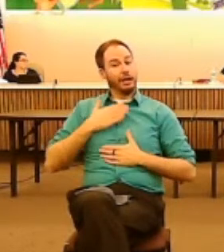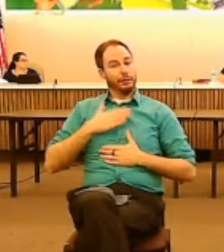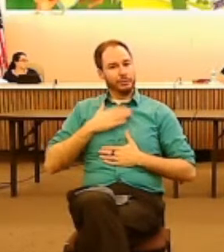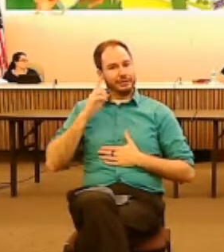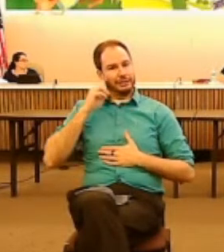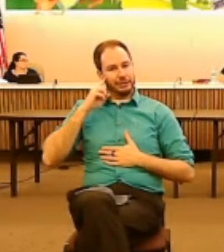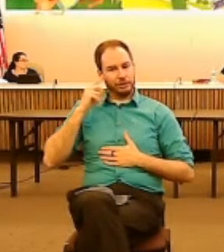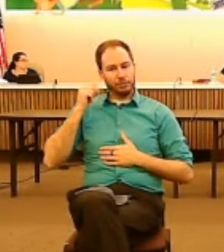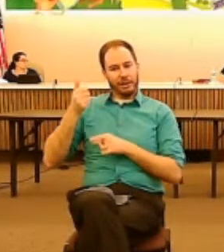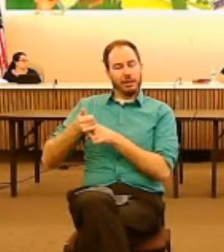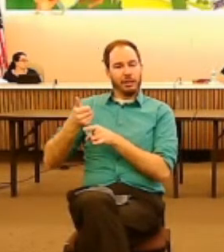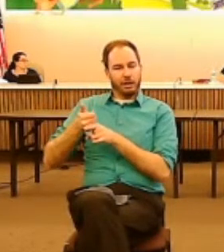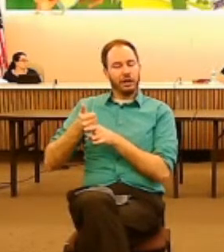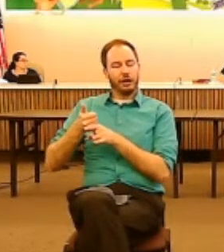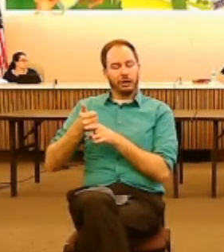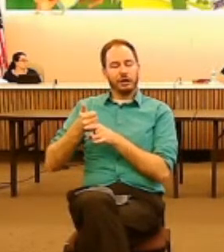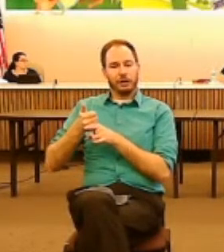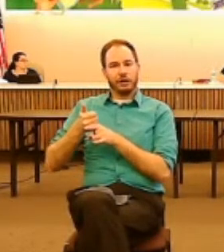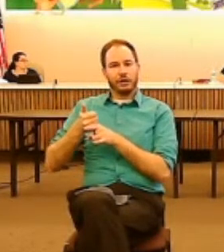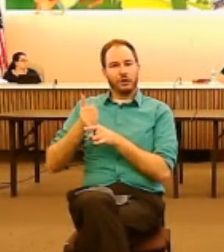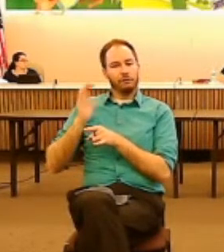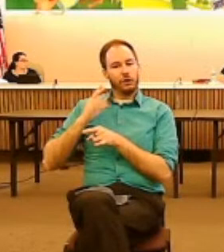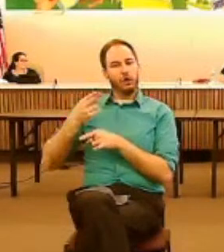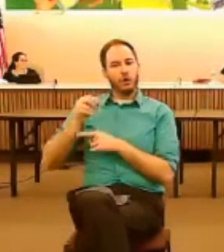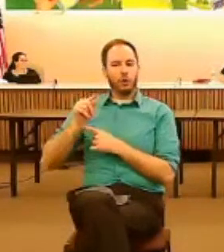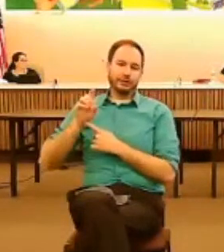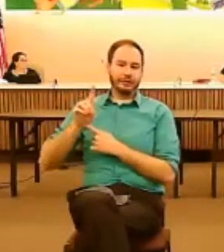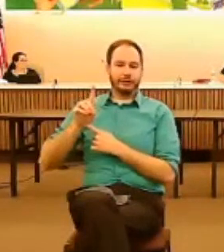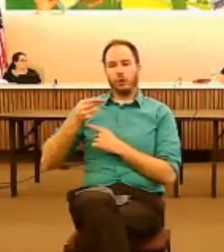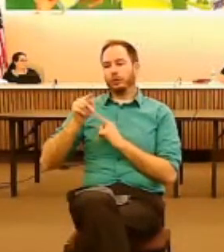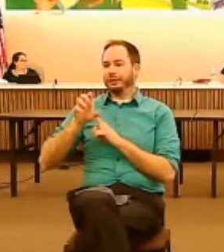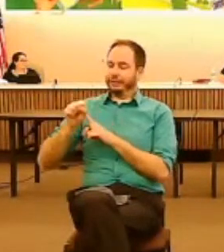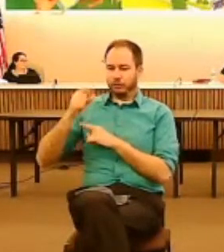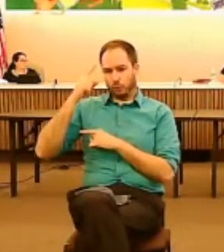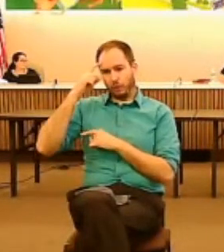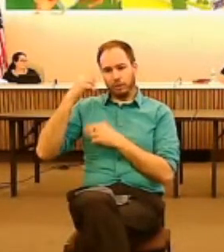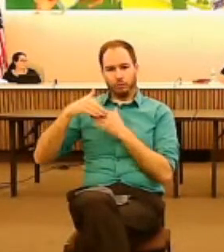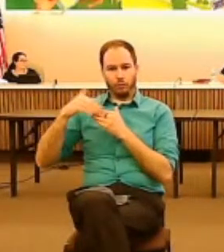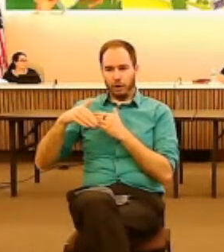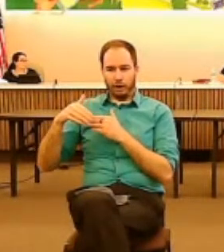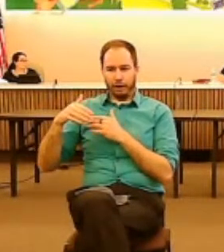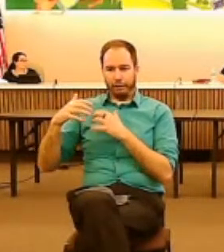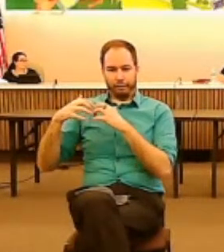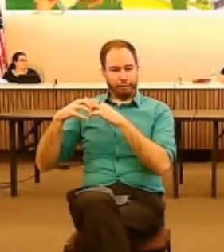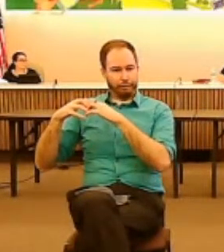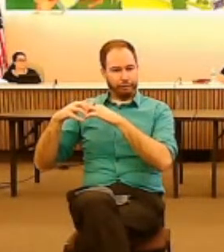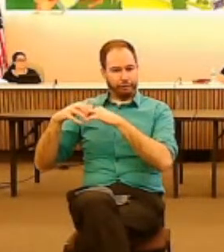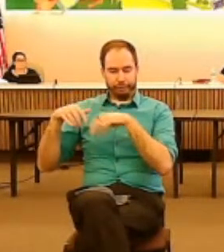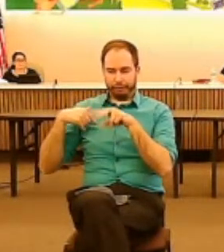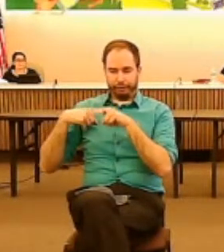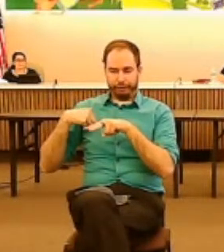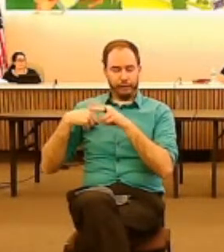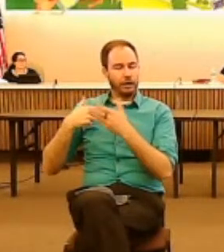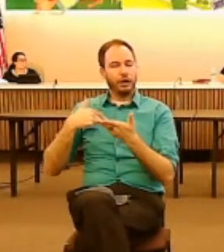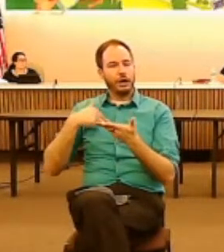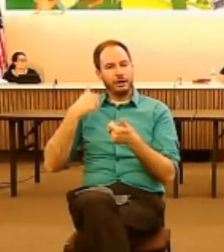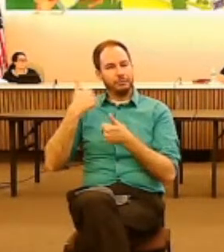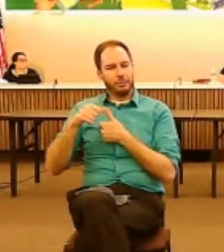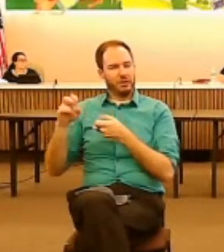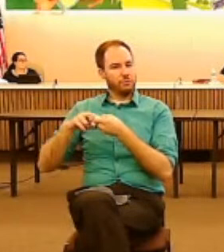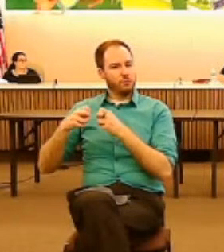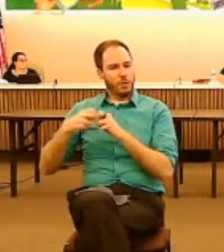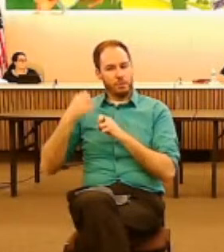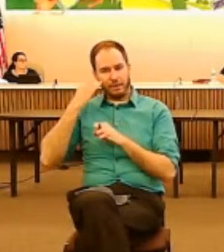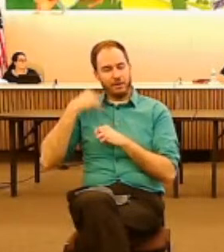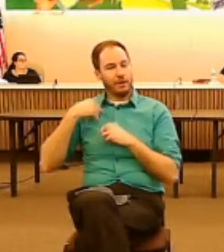about because that former Hostess Wonder Bread site had become a bit of a blight. Yeah. It was one of those problems of you had